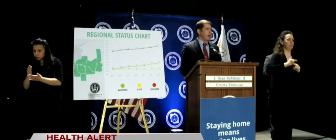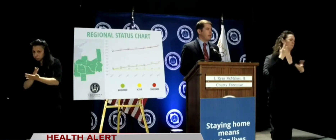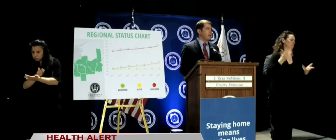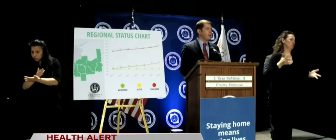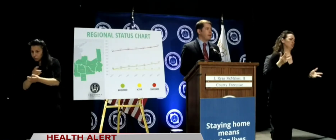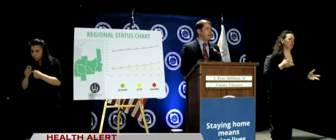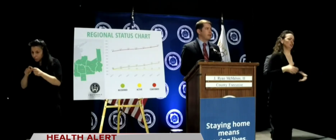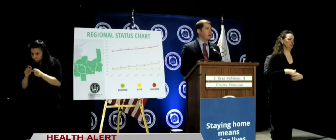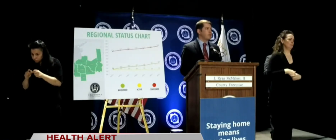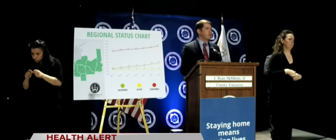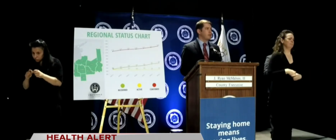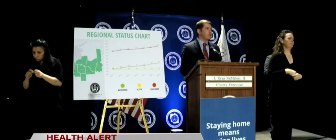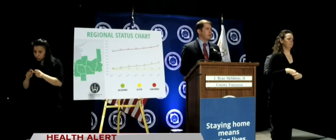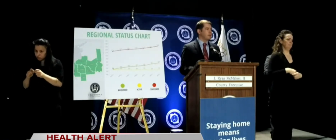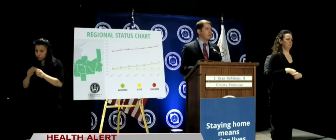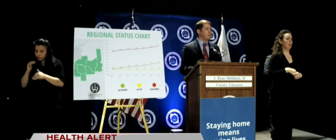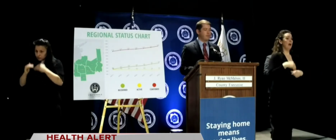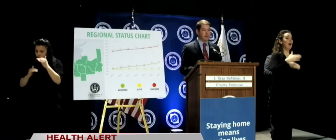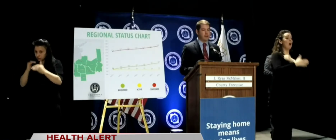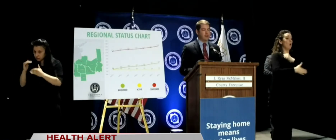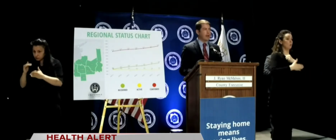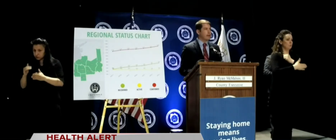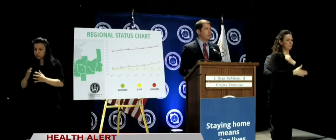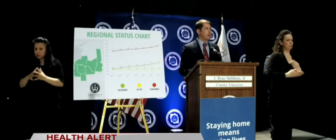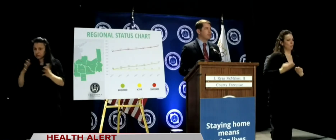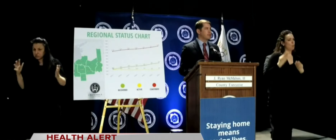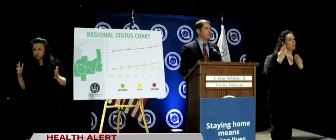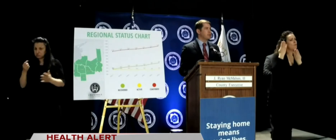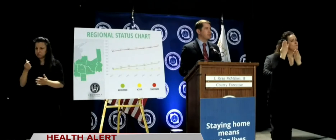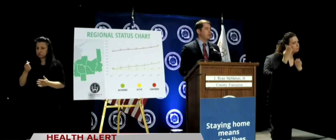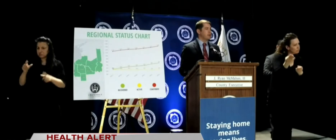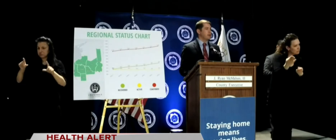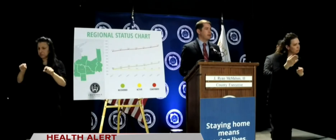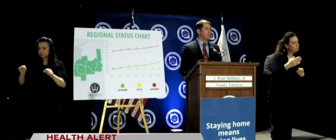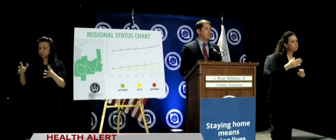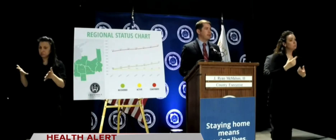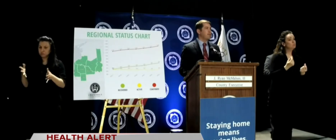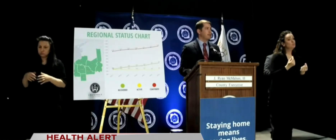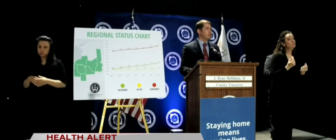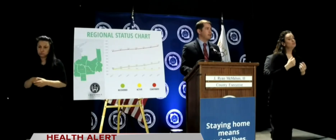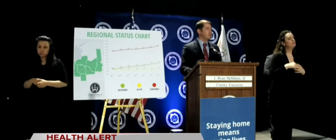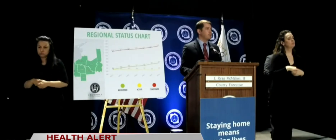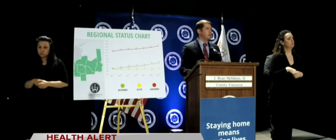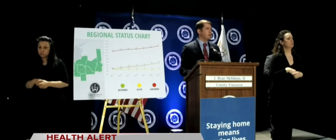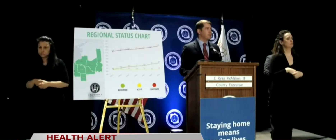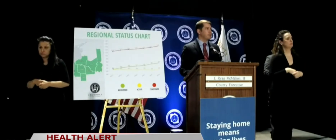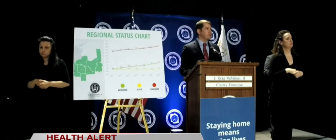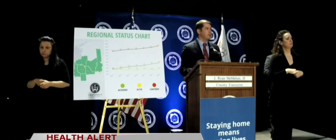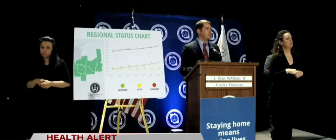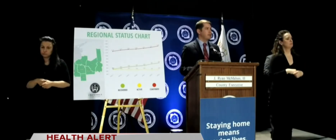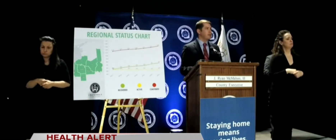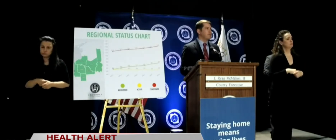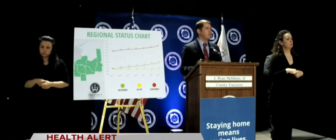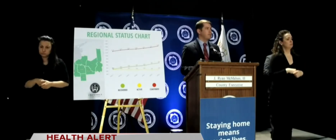The county has offered from very early on in the process to advance the